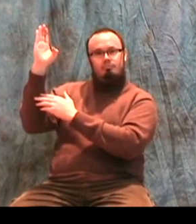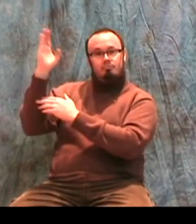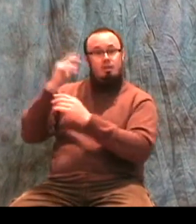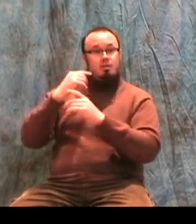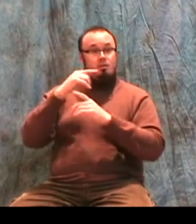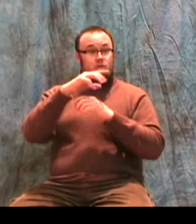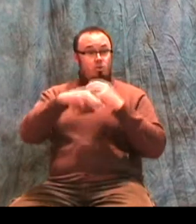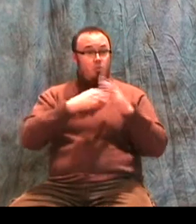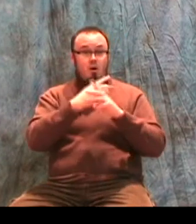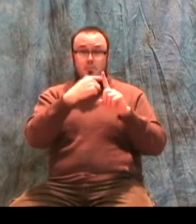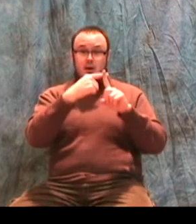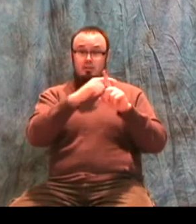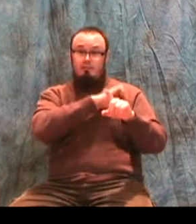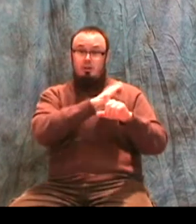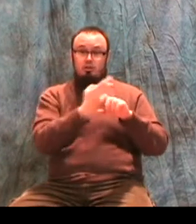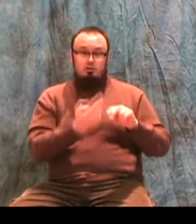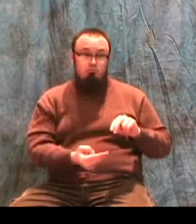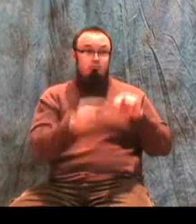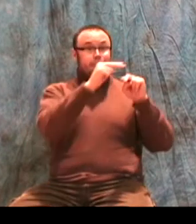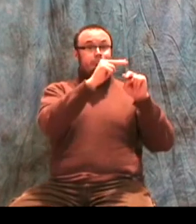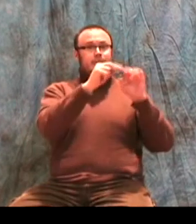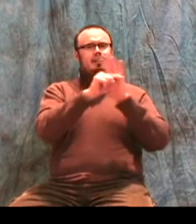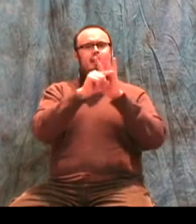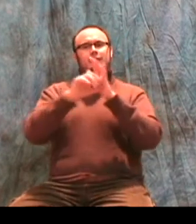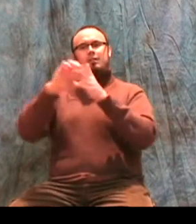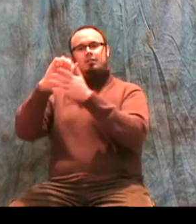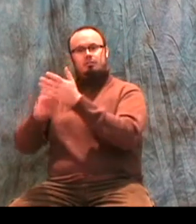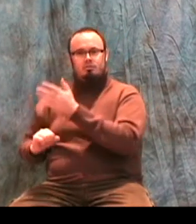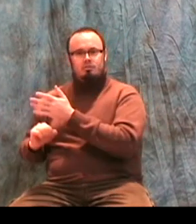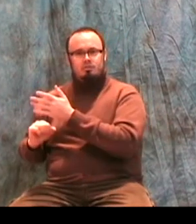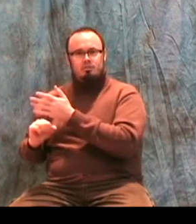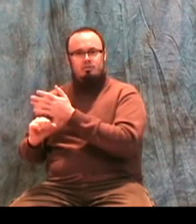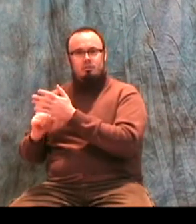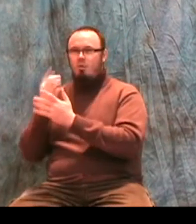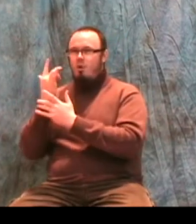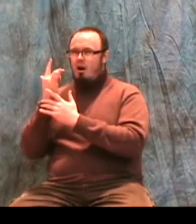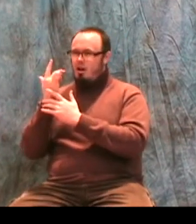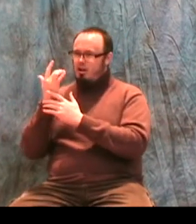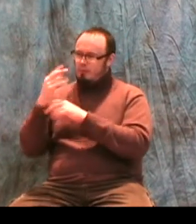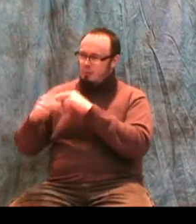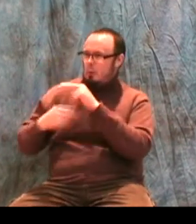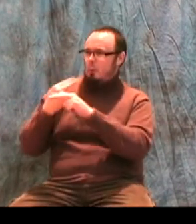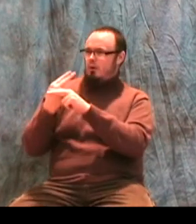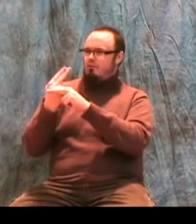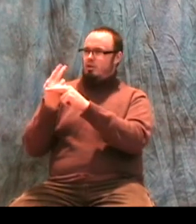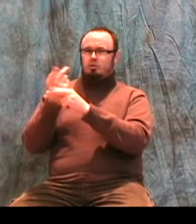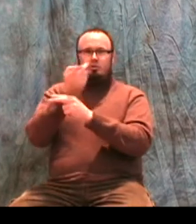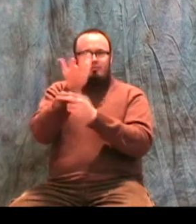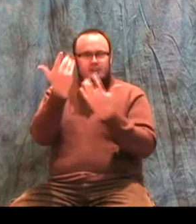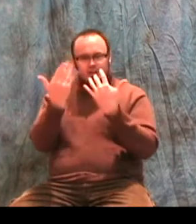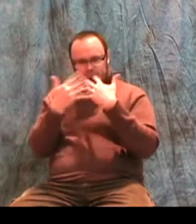are interwoven with the fabric of the universe, you have elevated not only yourself, but also the entire creation. There is